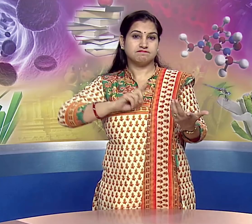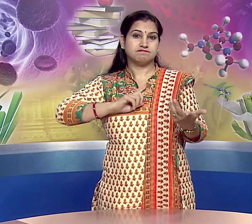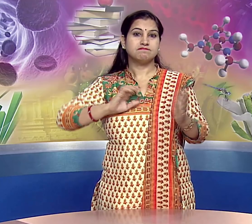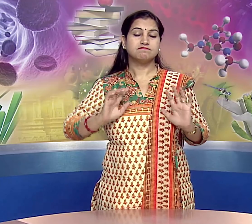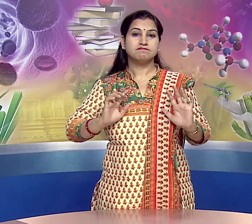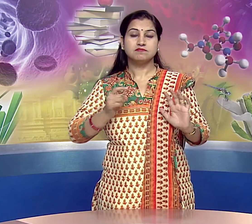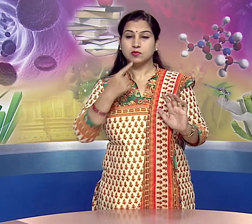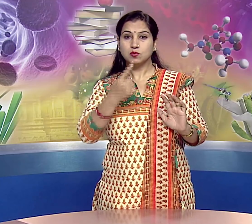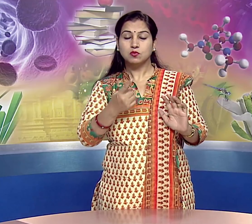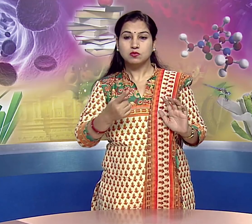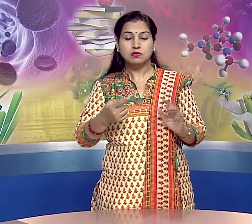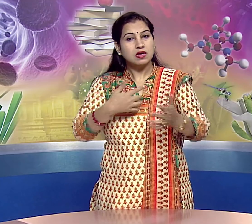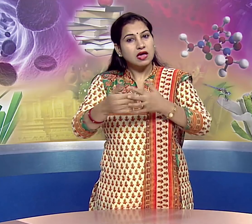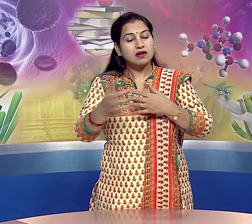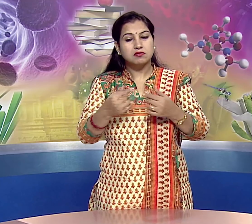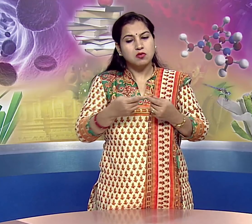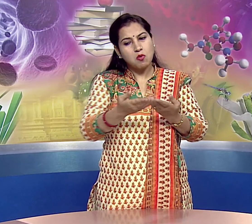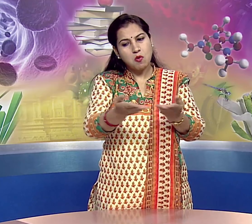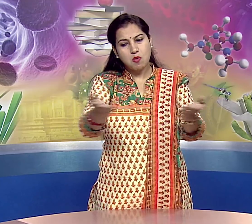who tends to treat all animals